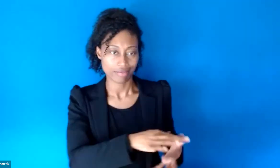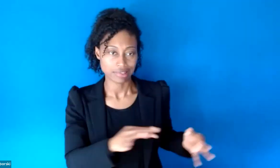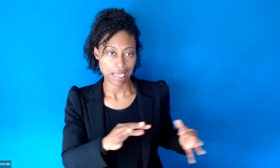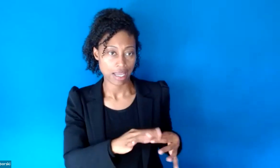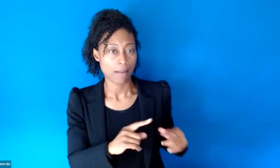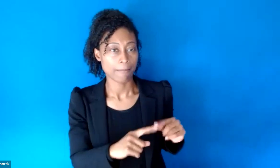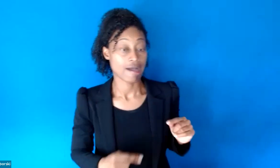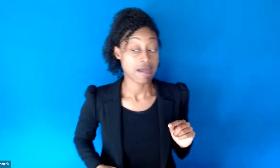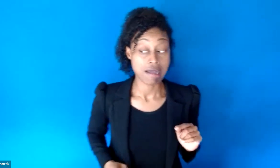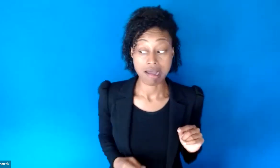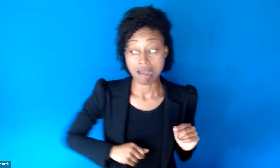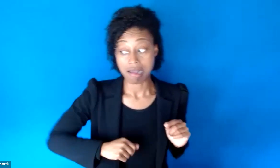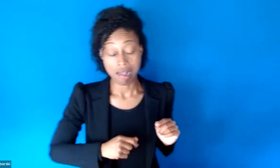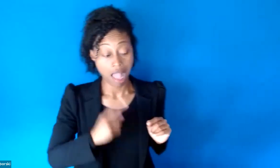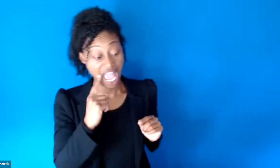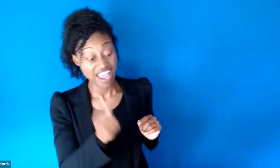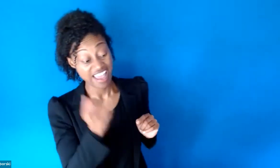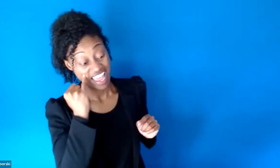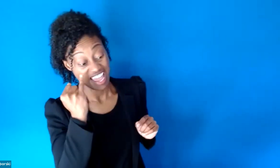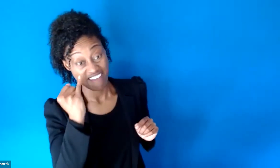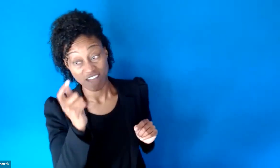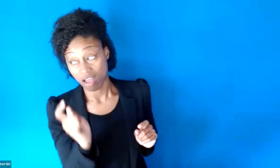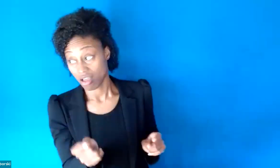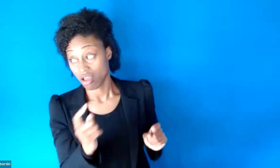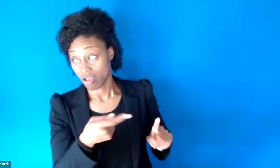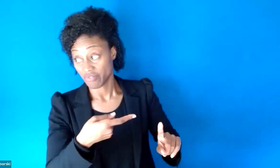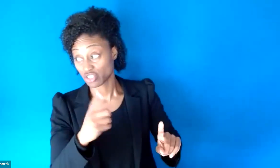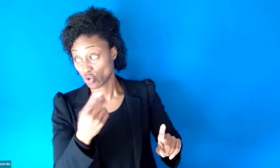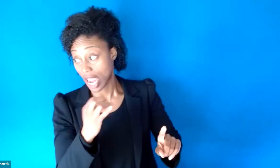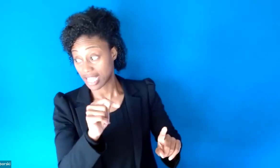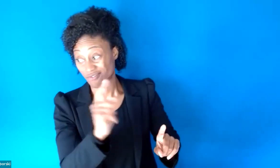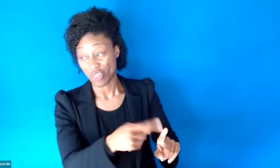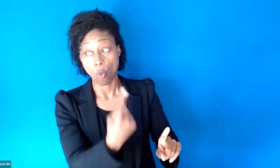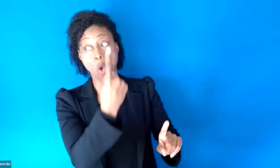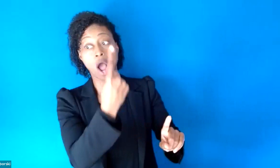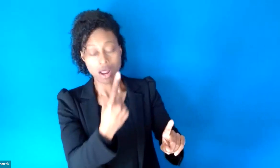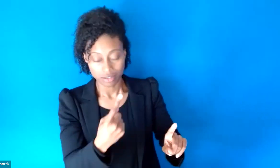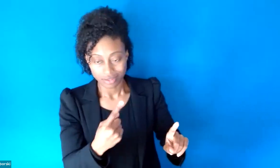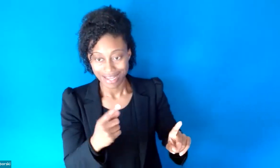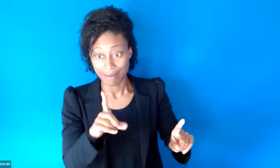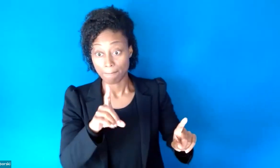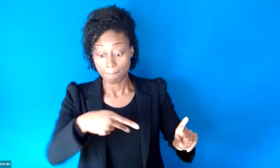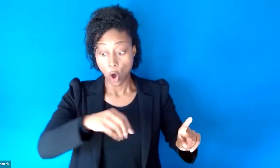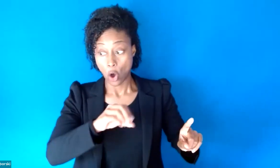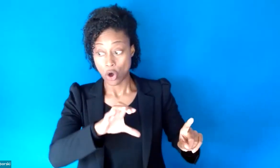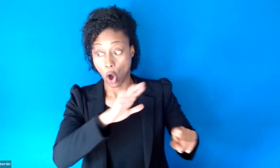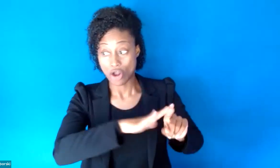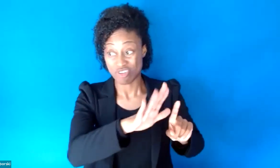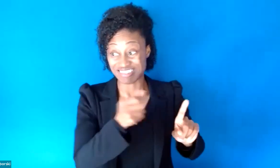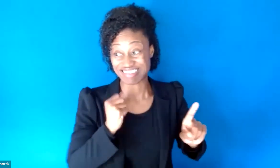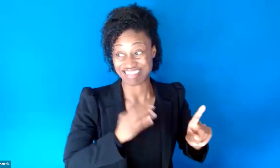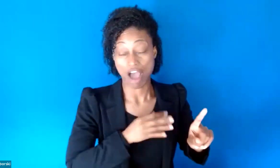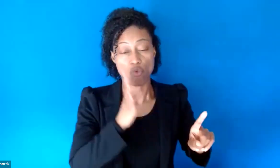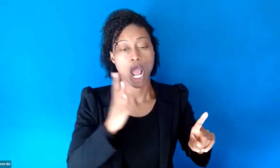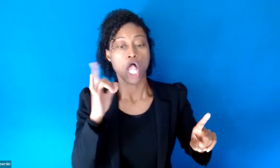things happen, certain conversations are had. And yes, to piggyback off of Marco's